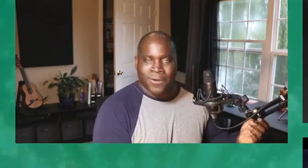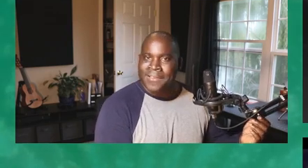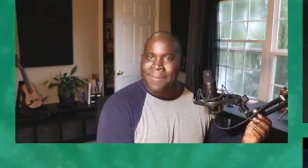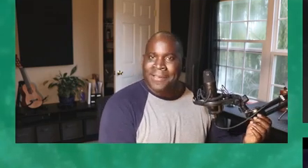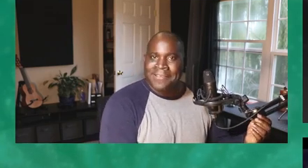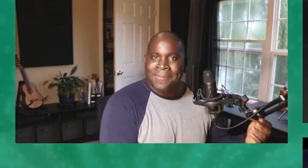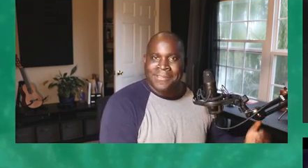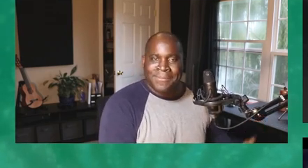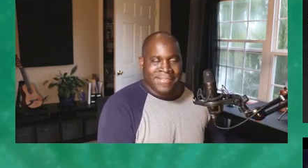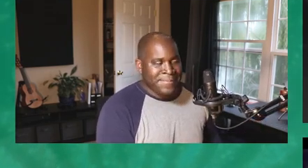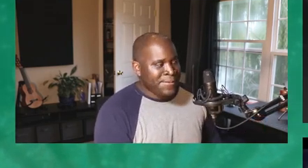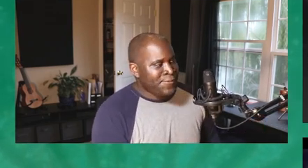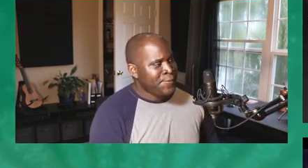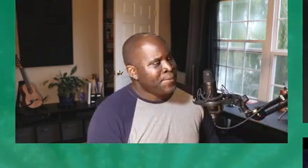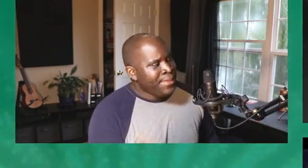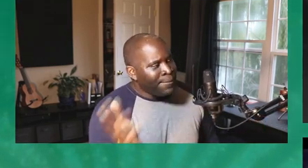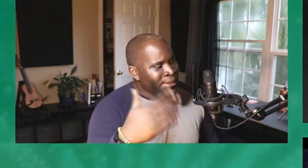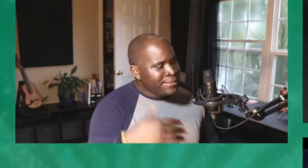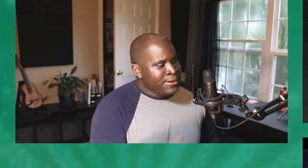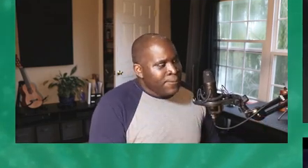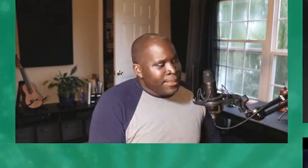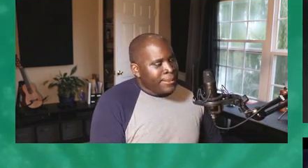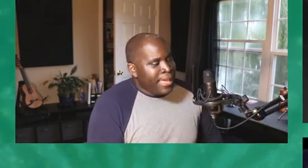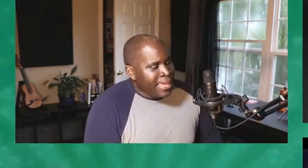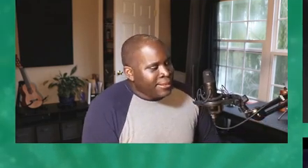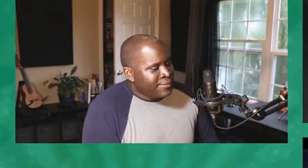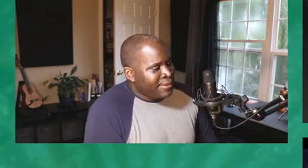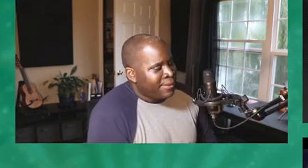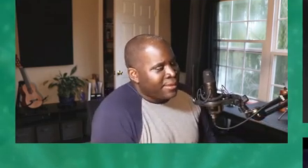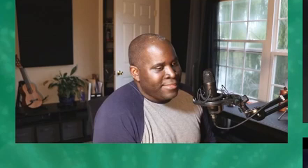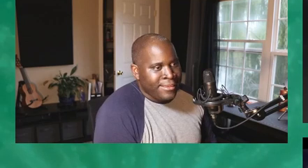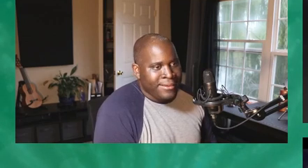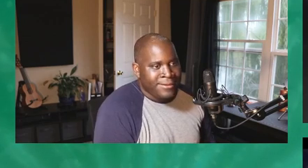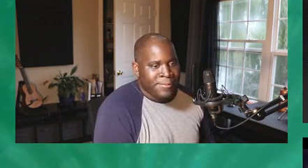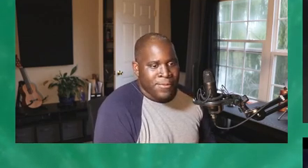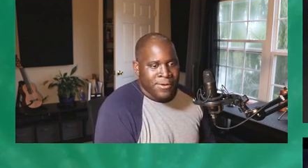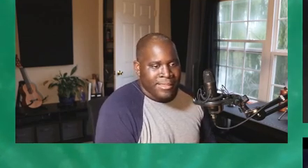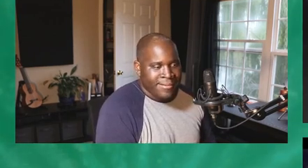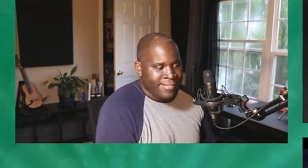that the words got mixed up a little bit sometimes too. But you know what? I had a good time.